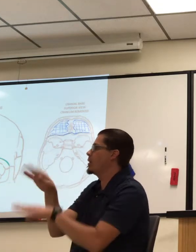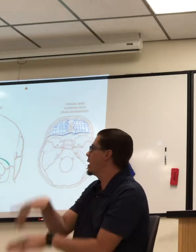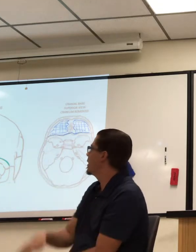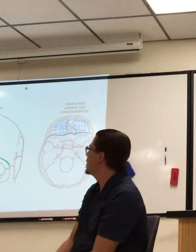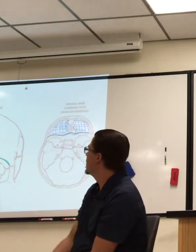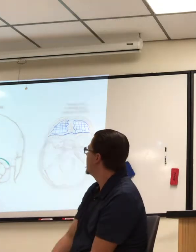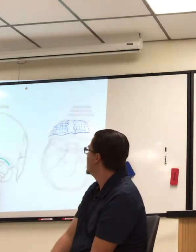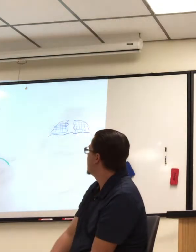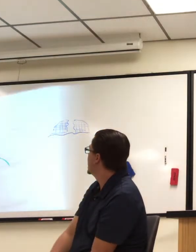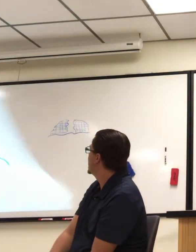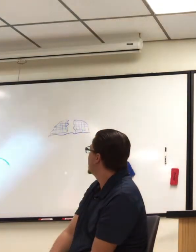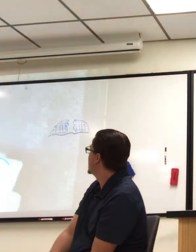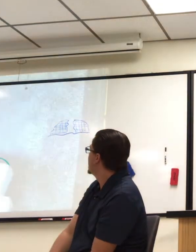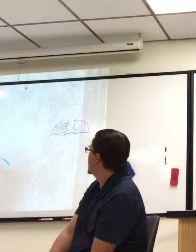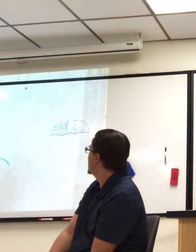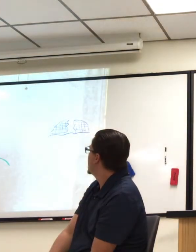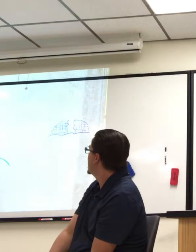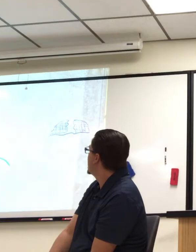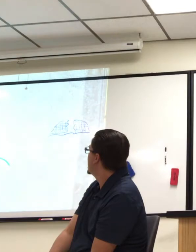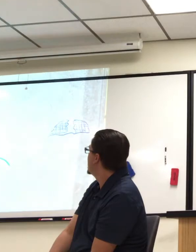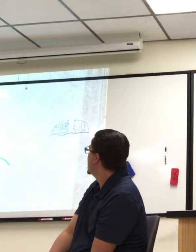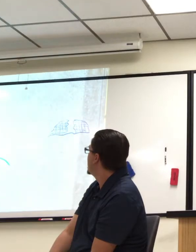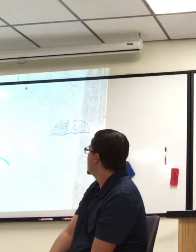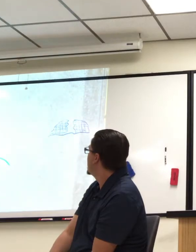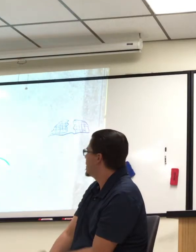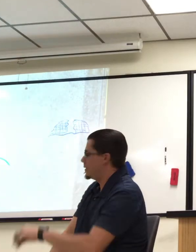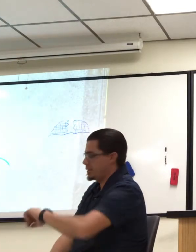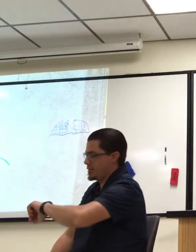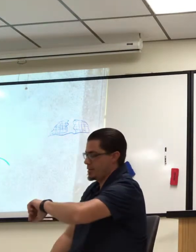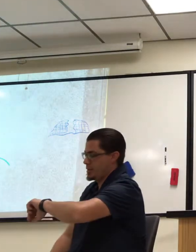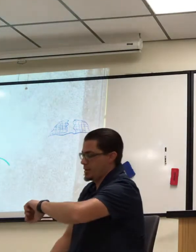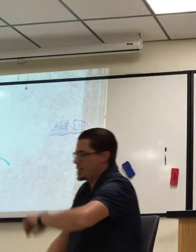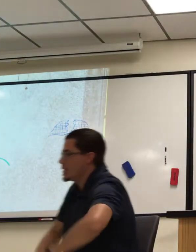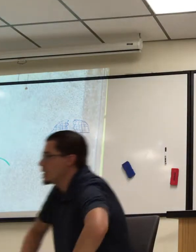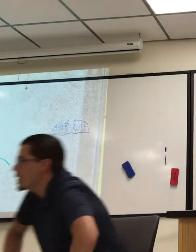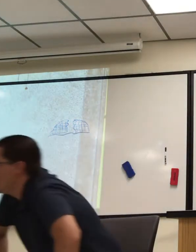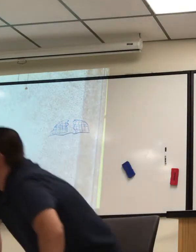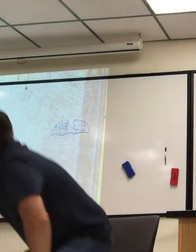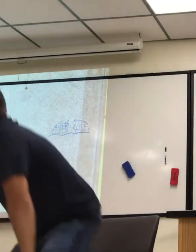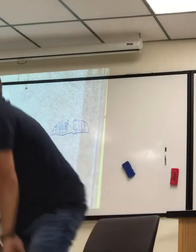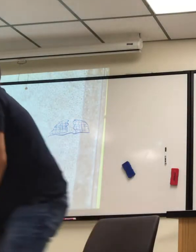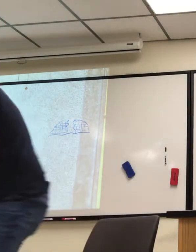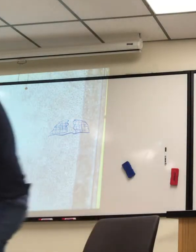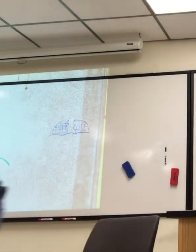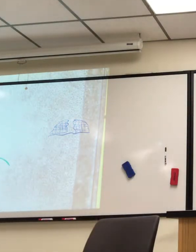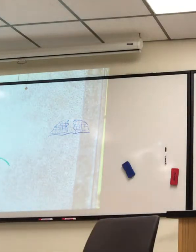Let's see, do I have that? That's my next page.